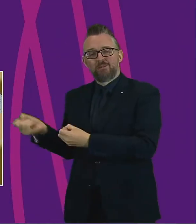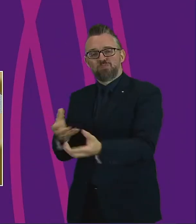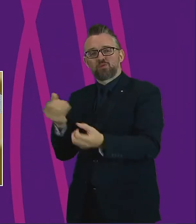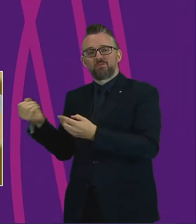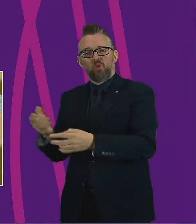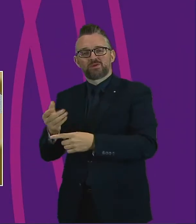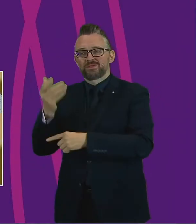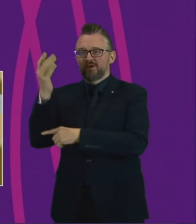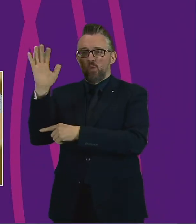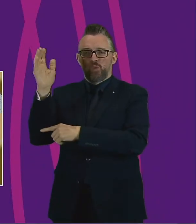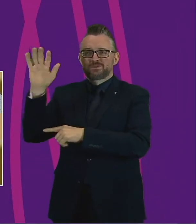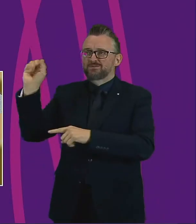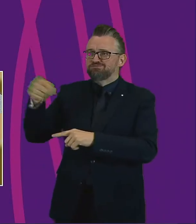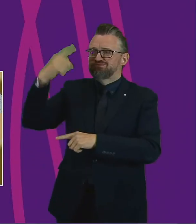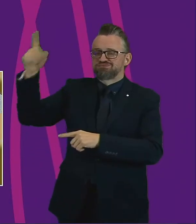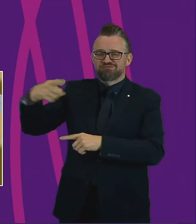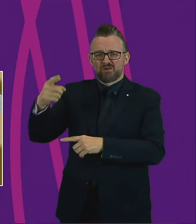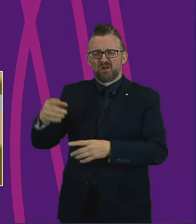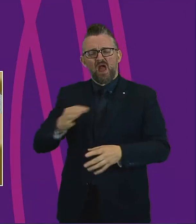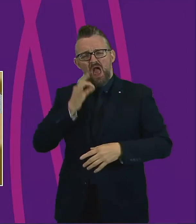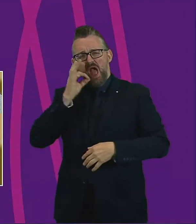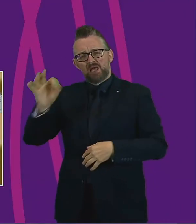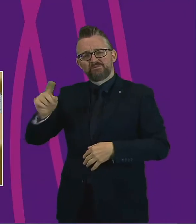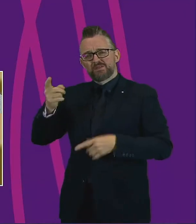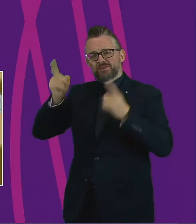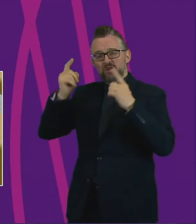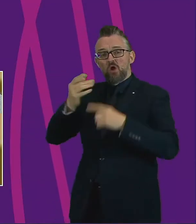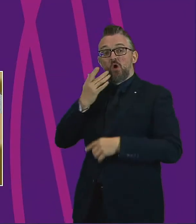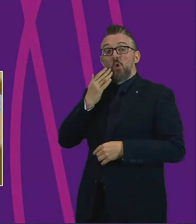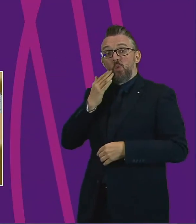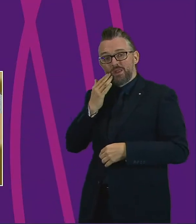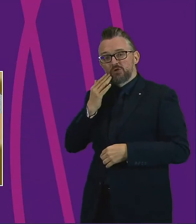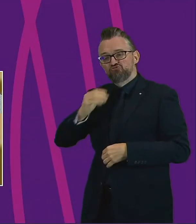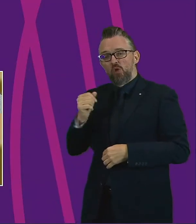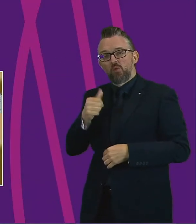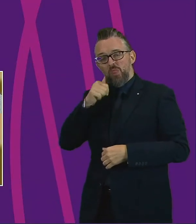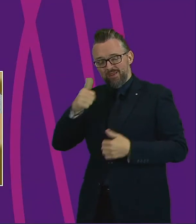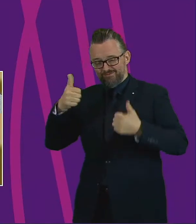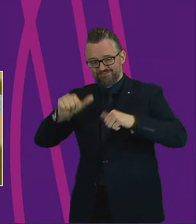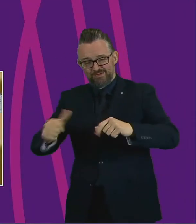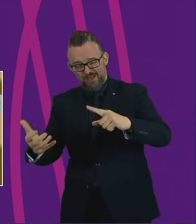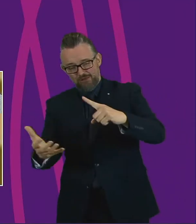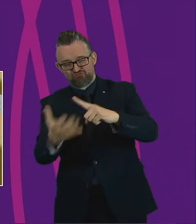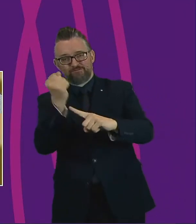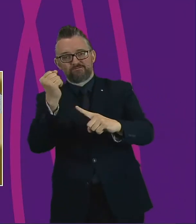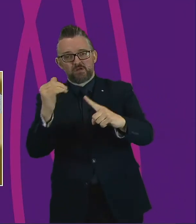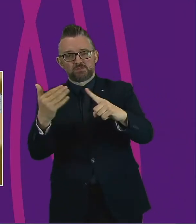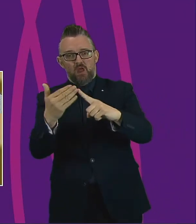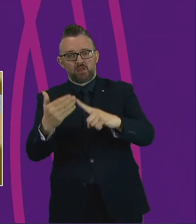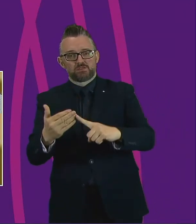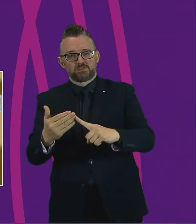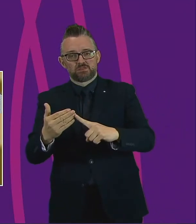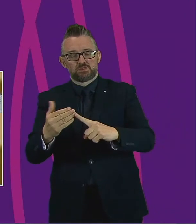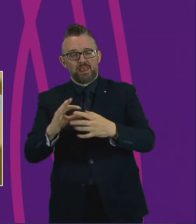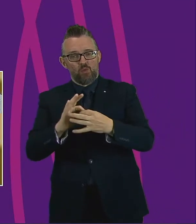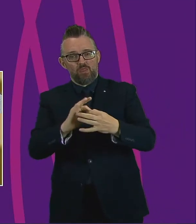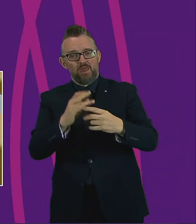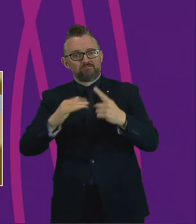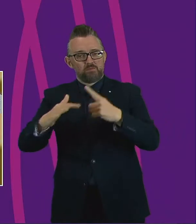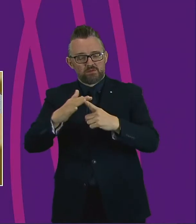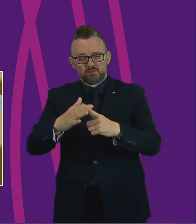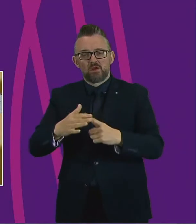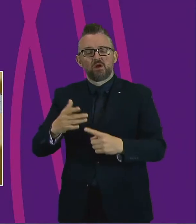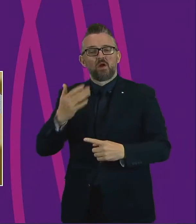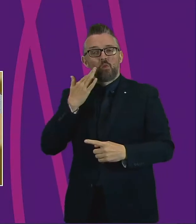Minister tell us when does she expect Scotland finally to start meeting its climate targets, and what will the government do to support